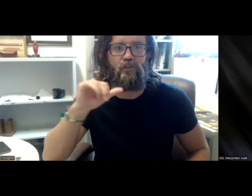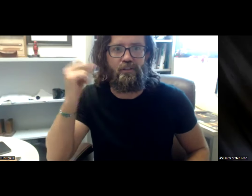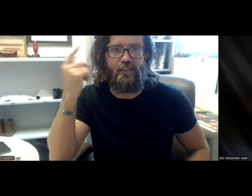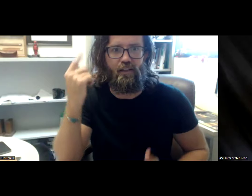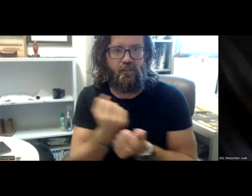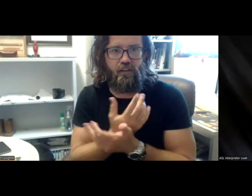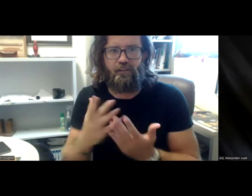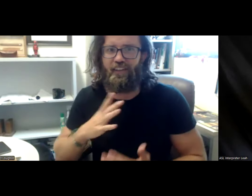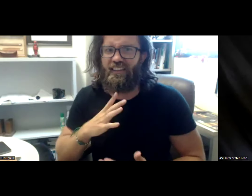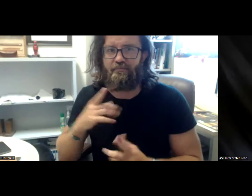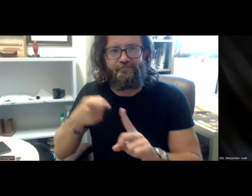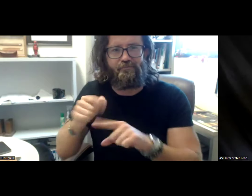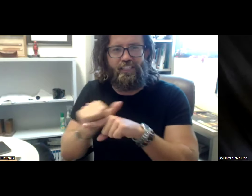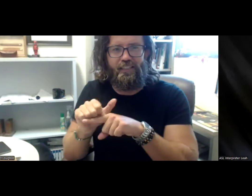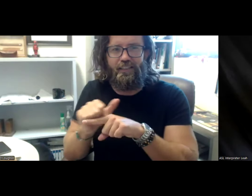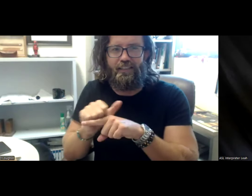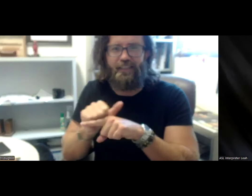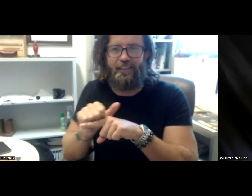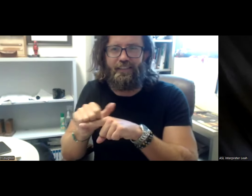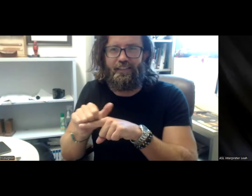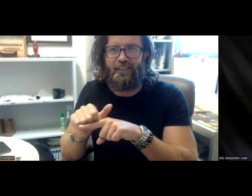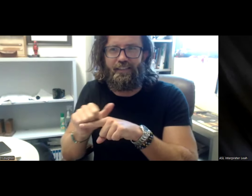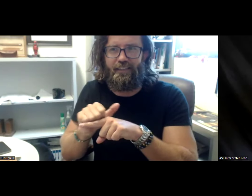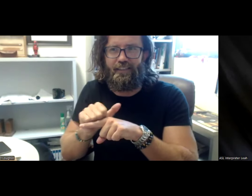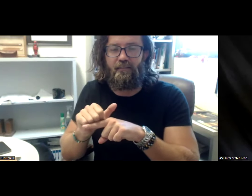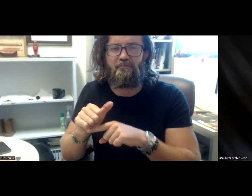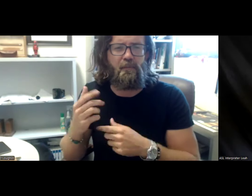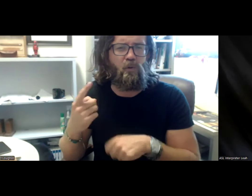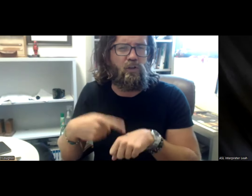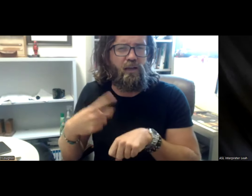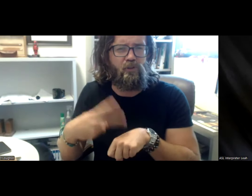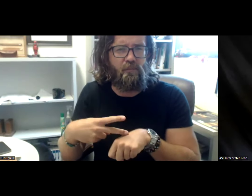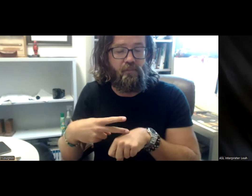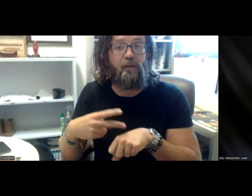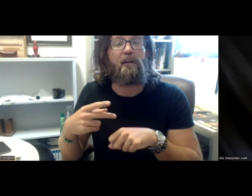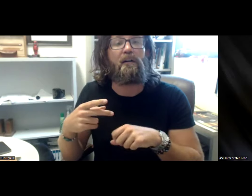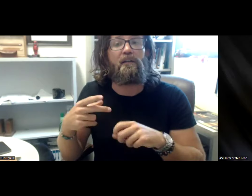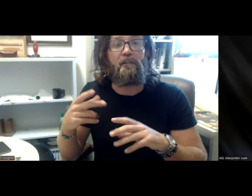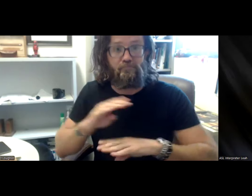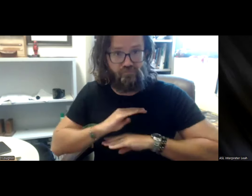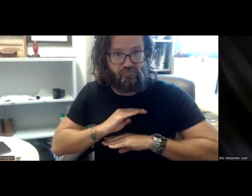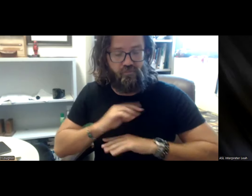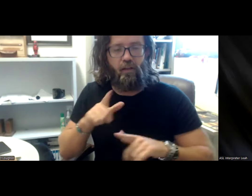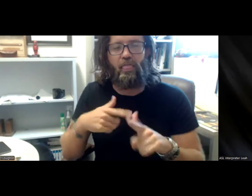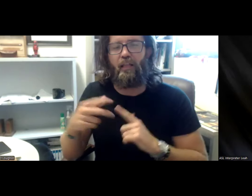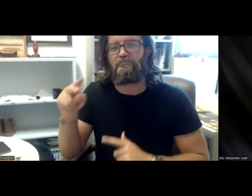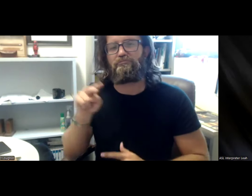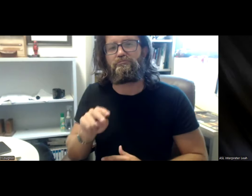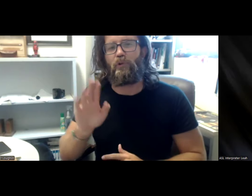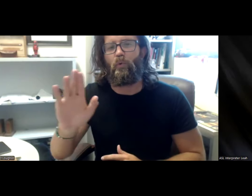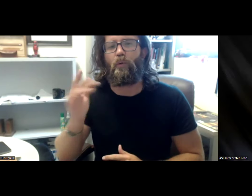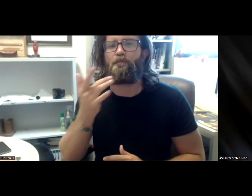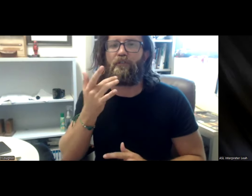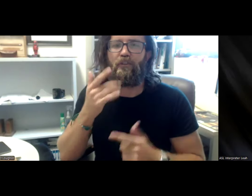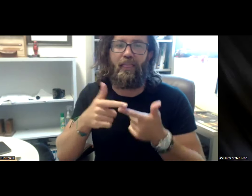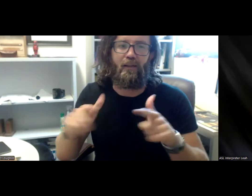watch it. Even if you don't understand everything they're signing, the point is to practice your receptive skill. You can watch it once or twice